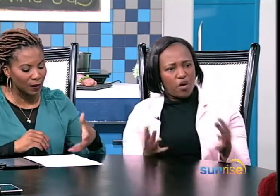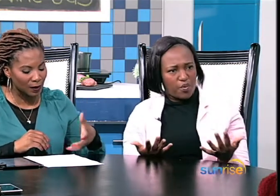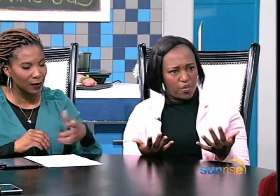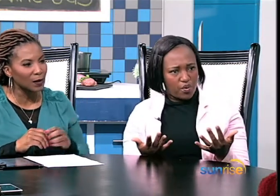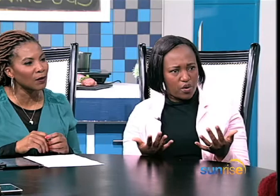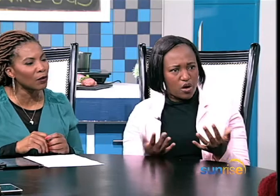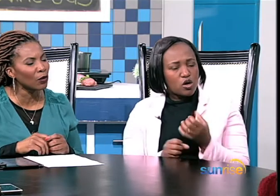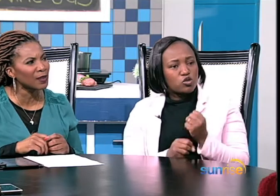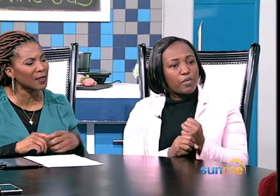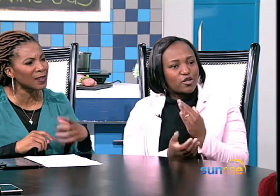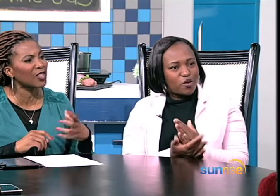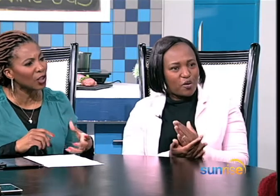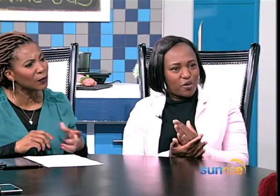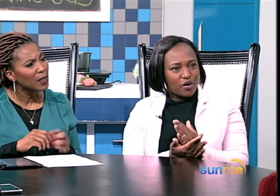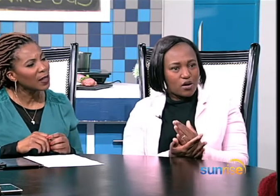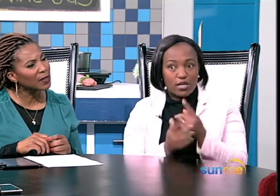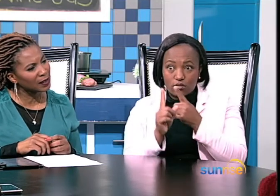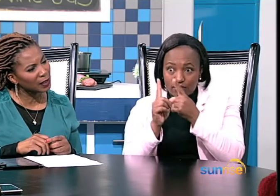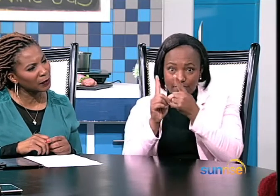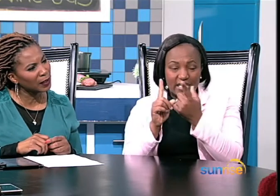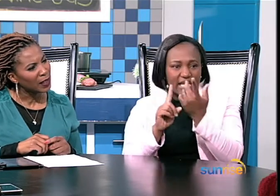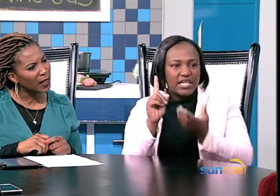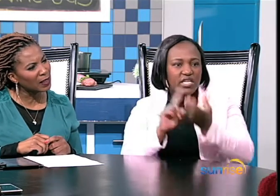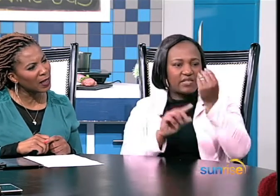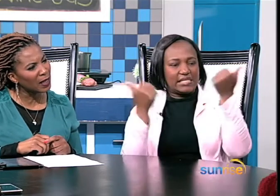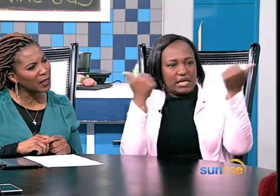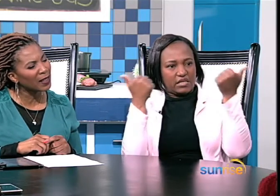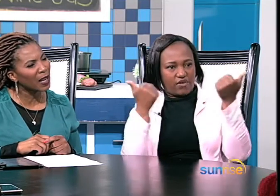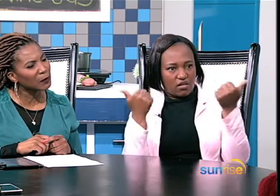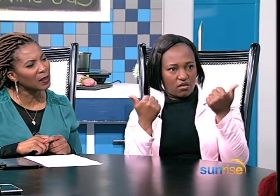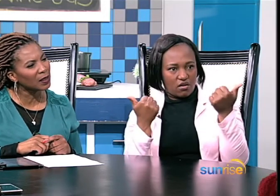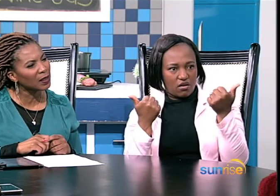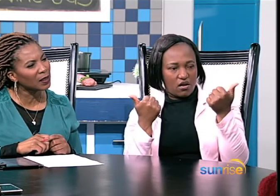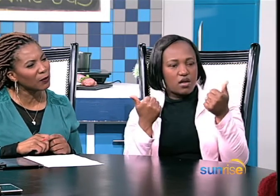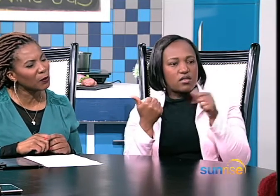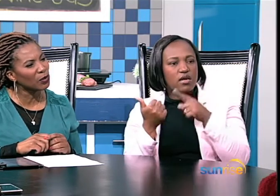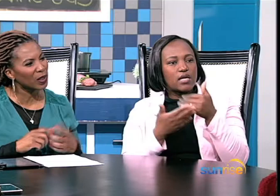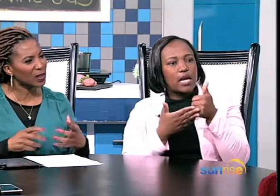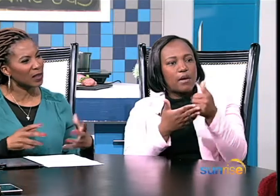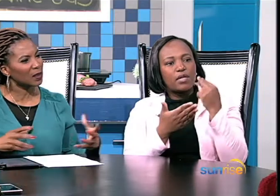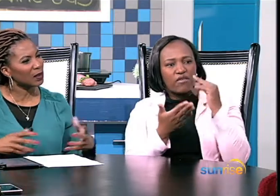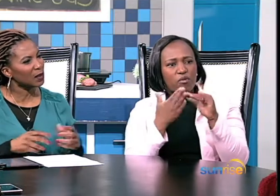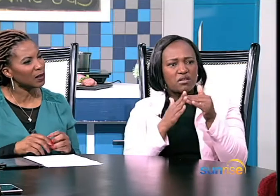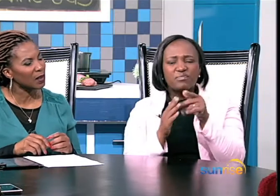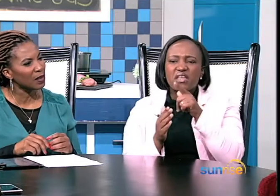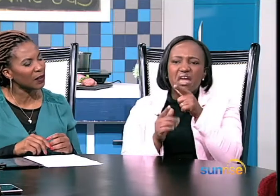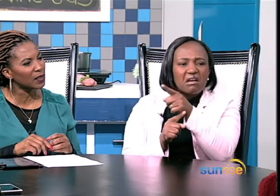this, is achieved successfully and it helps the deaf community? What is it that other South Africans can